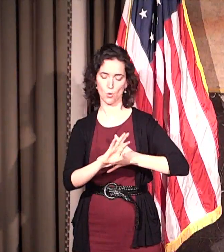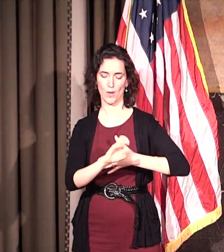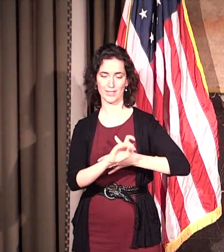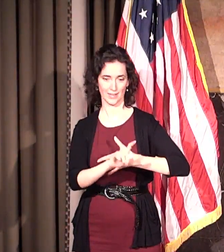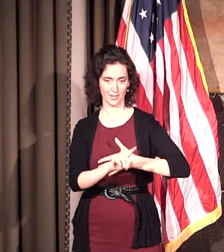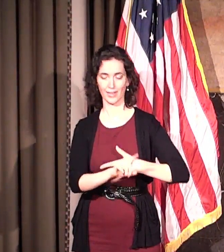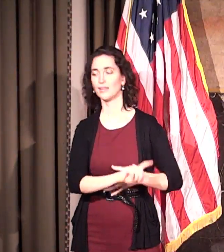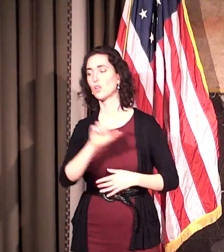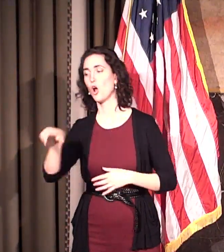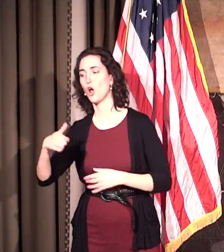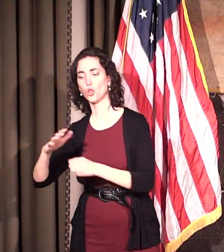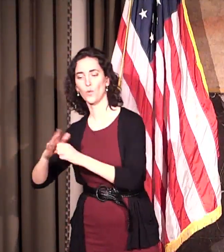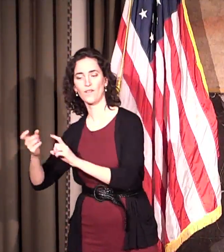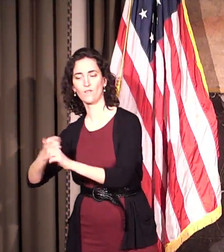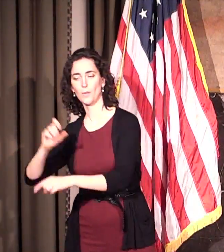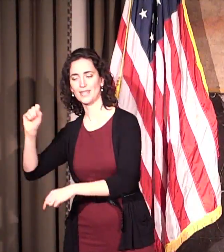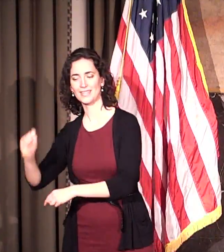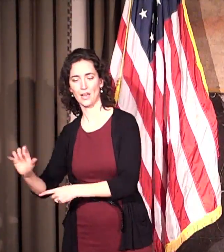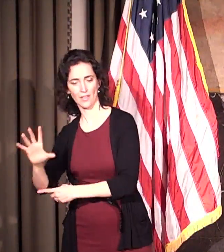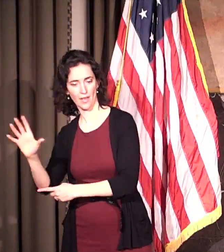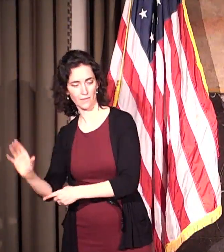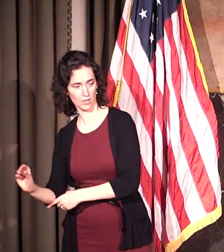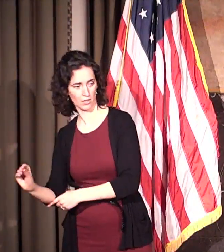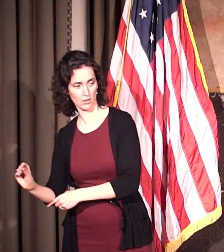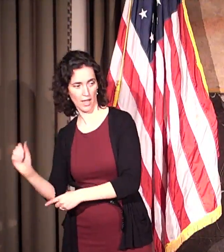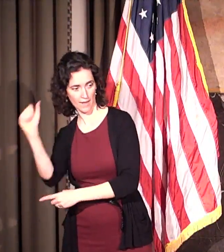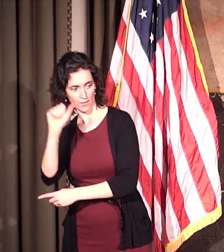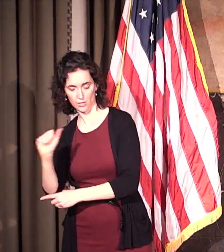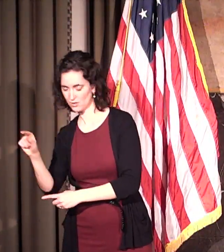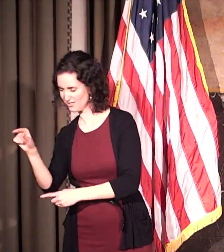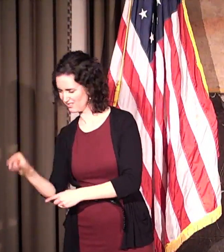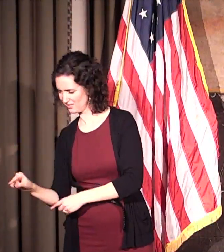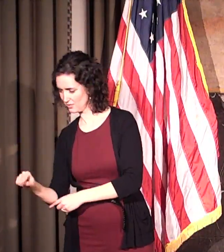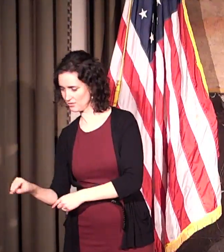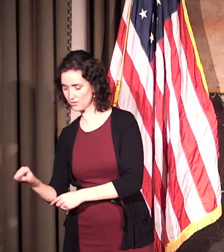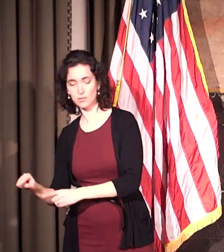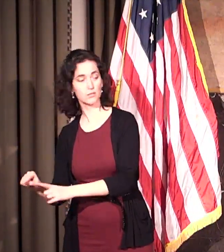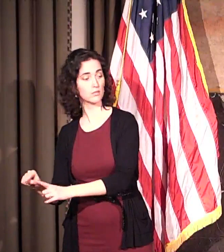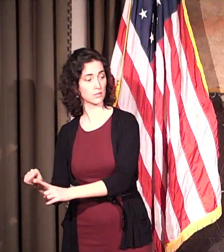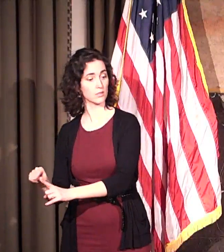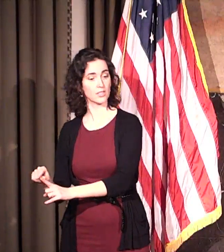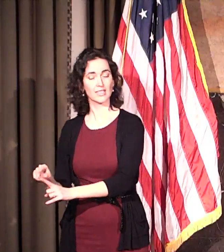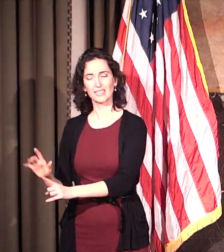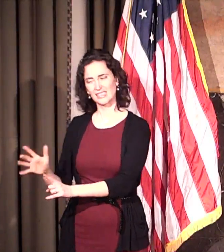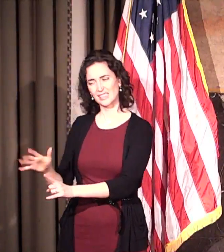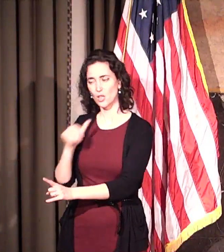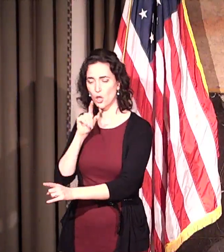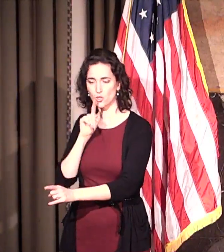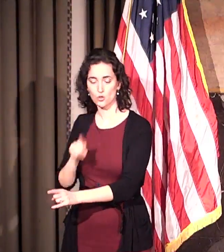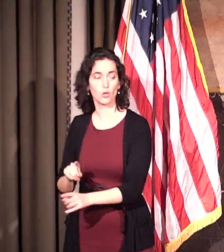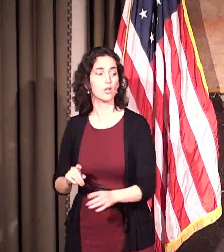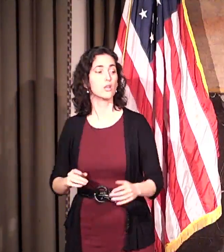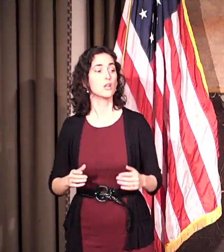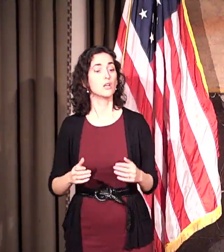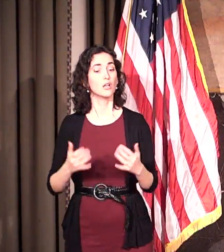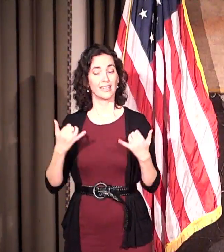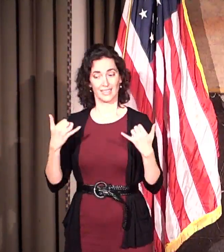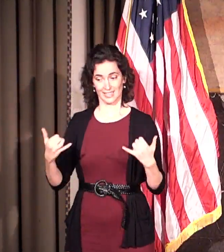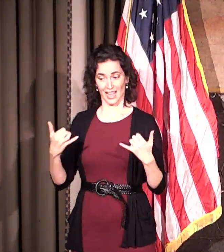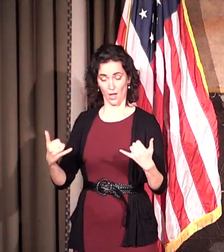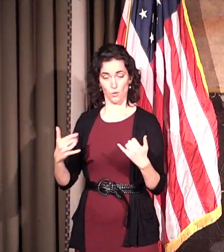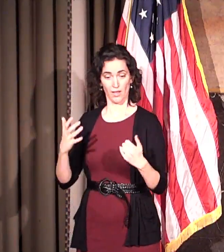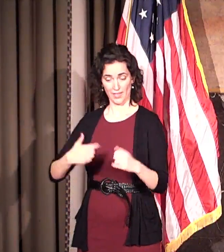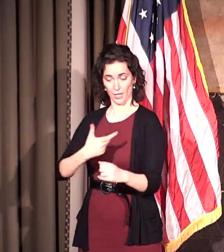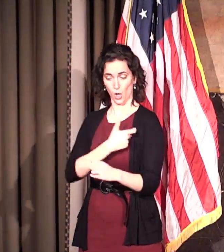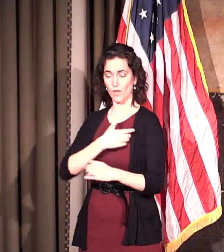although something about that is, even if it's not 94, 95% efficacious, the way it is with the dominant